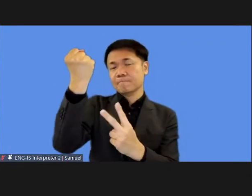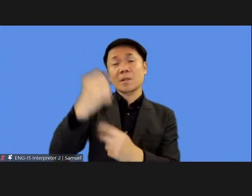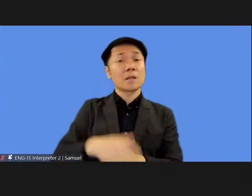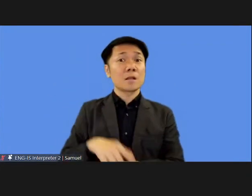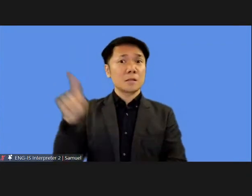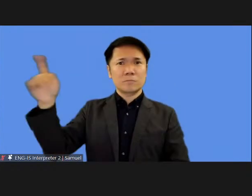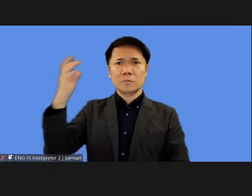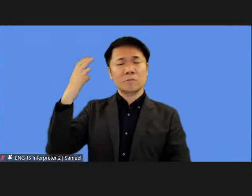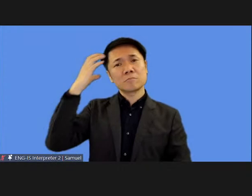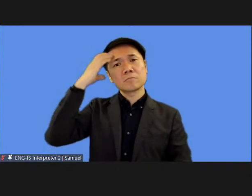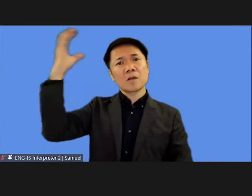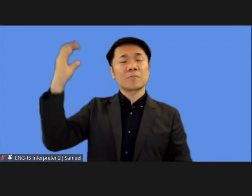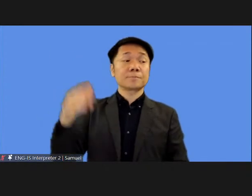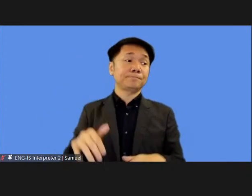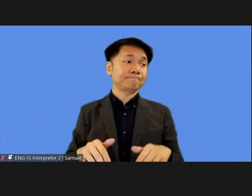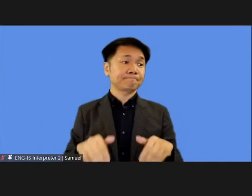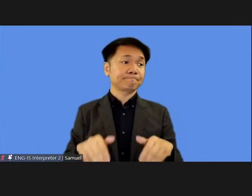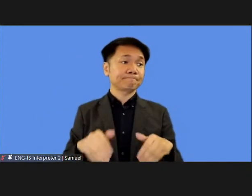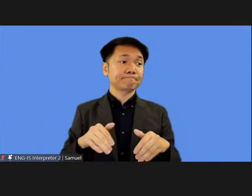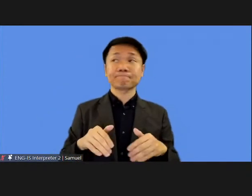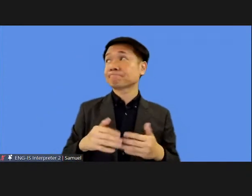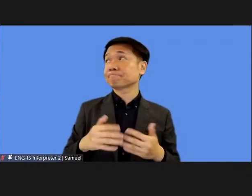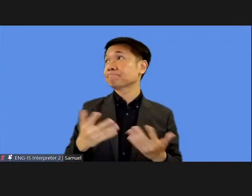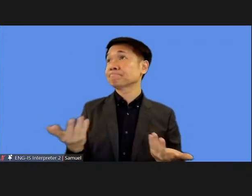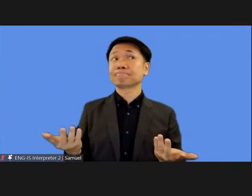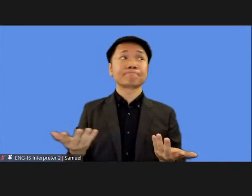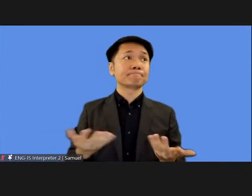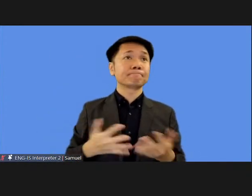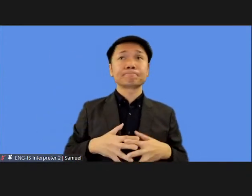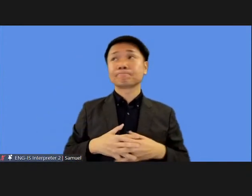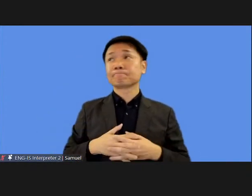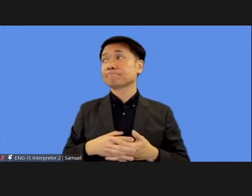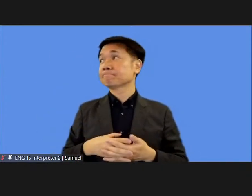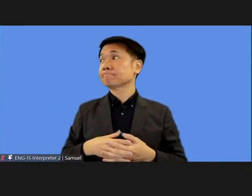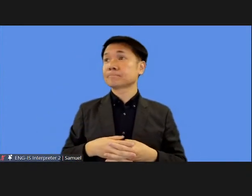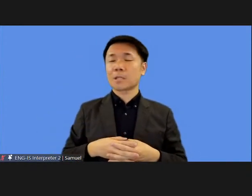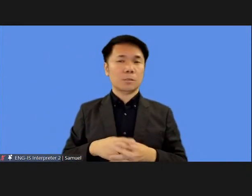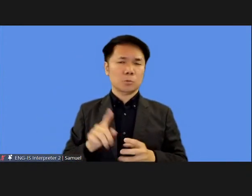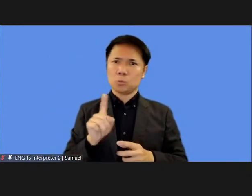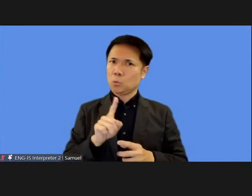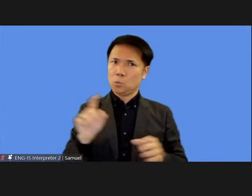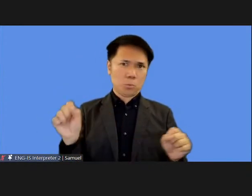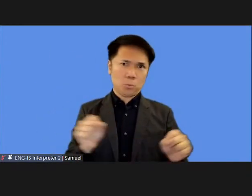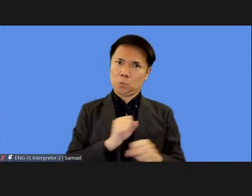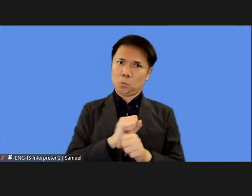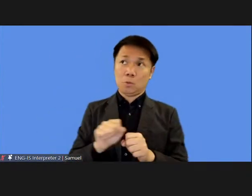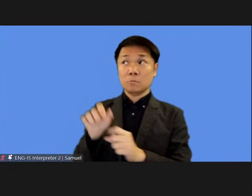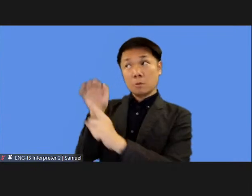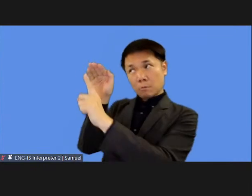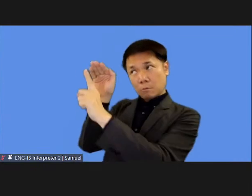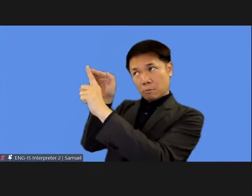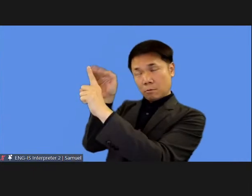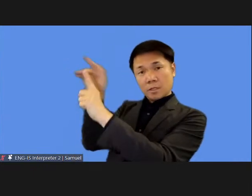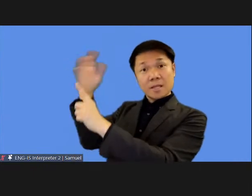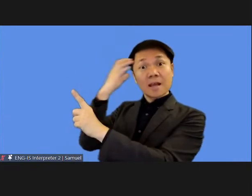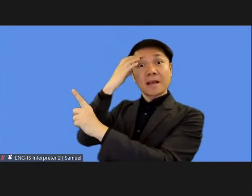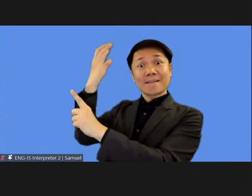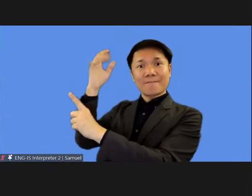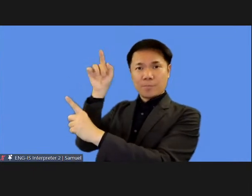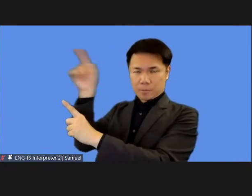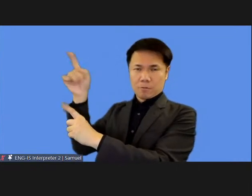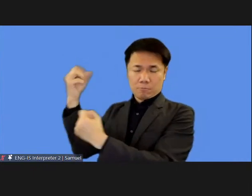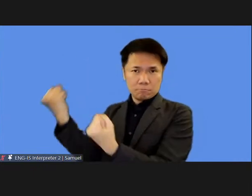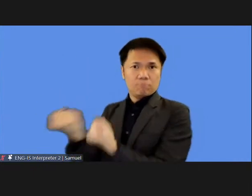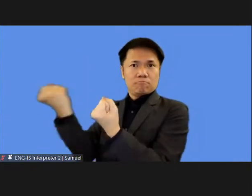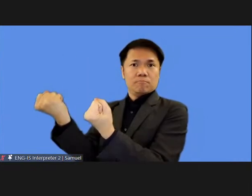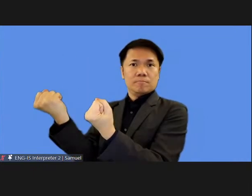difficult, because we need resources to accelerate, we need resources to localize. And thirdly, we need to